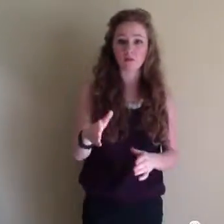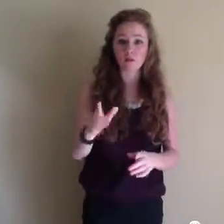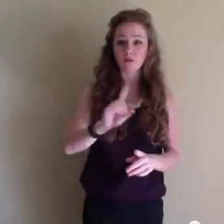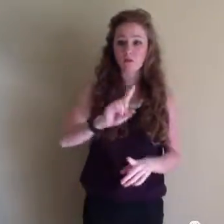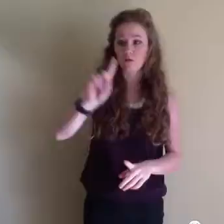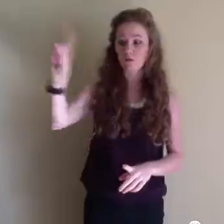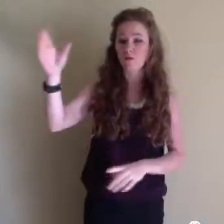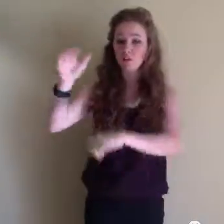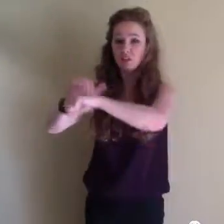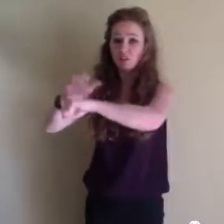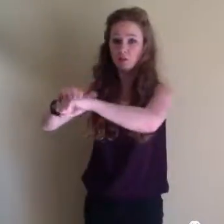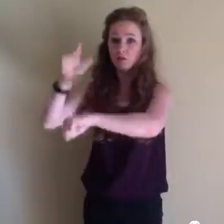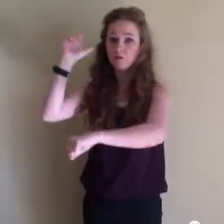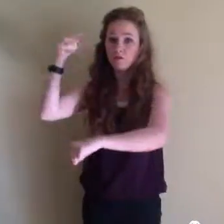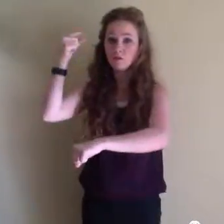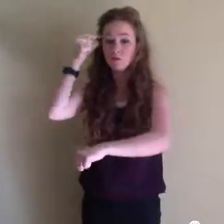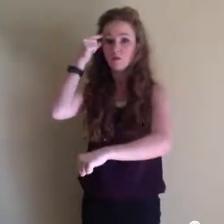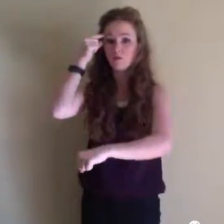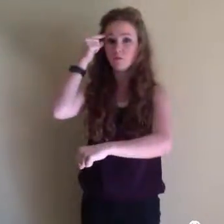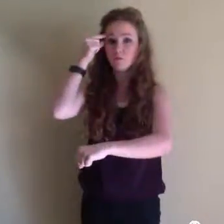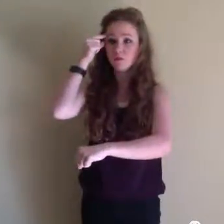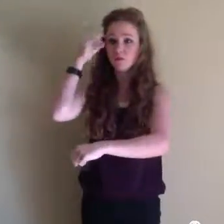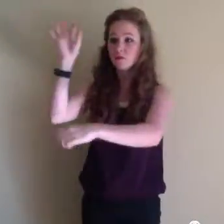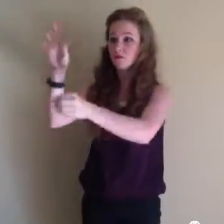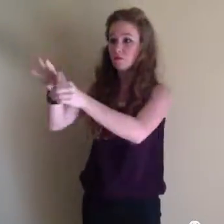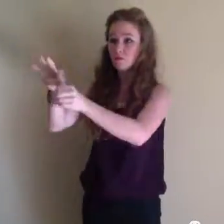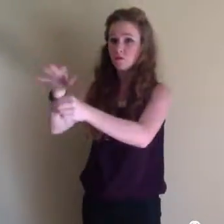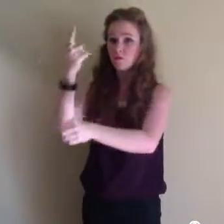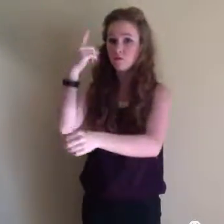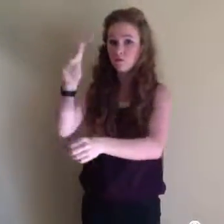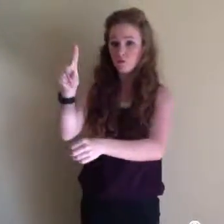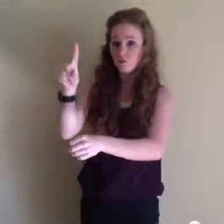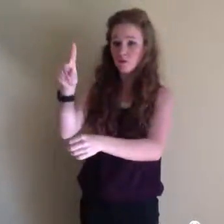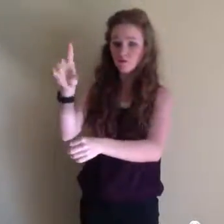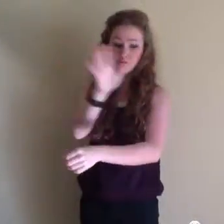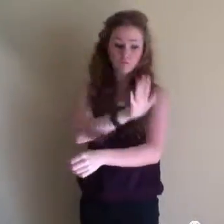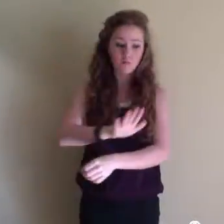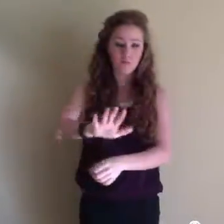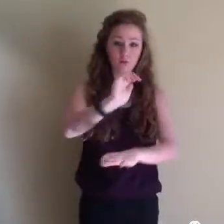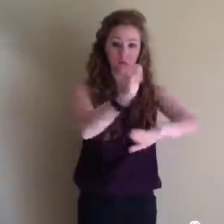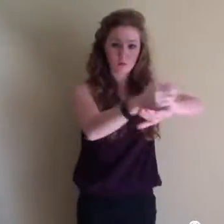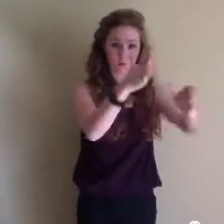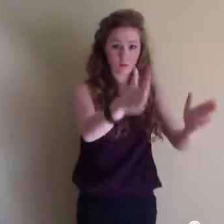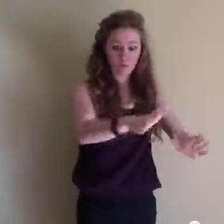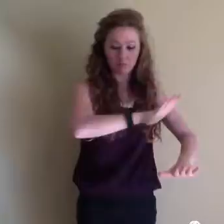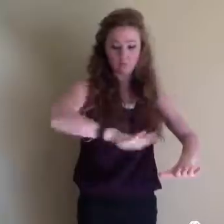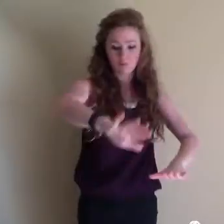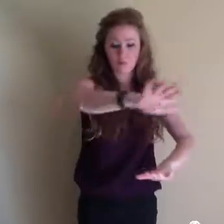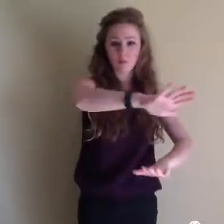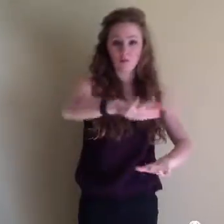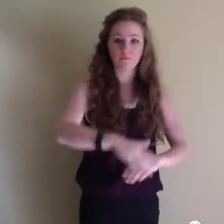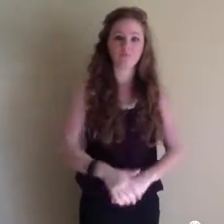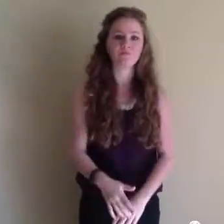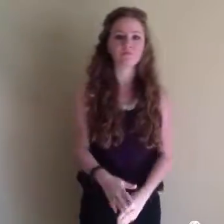They wanted a representative to go to England to vote for the colonists and their